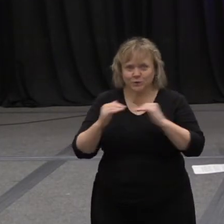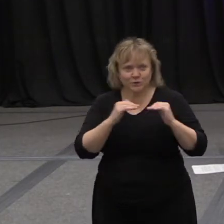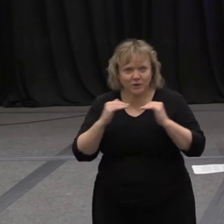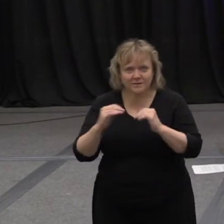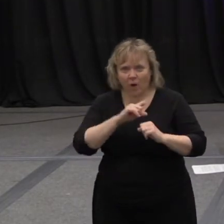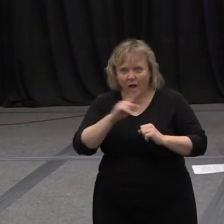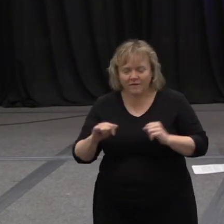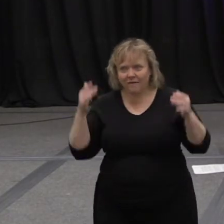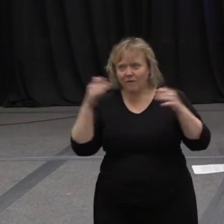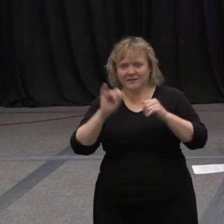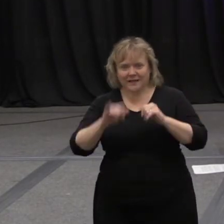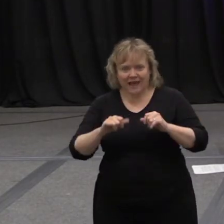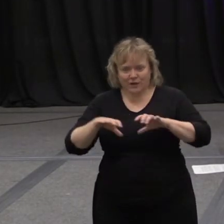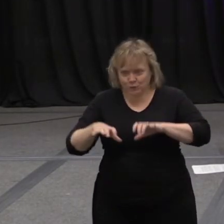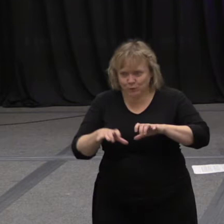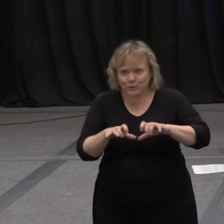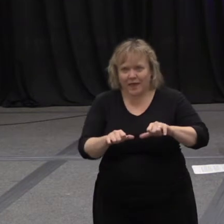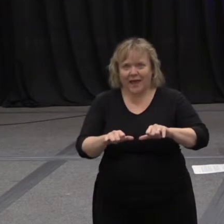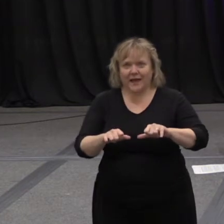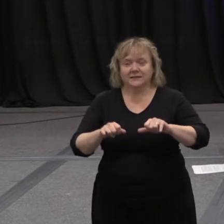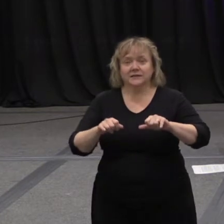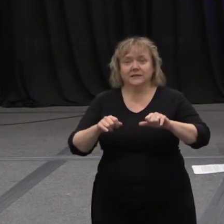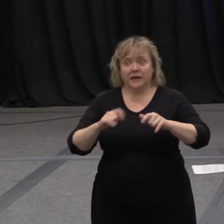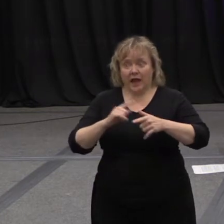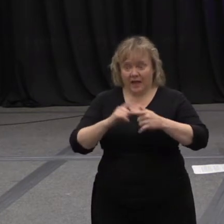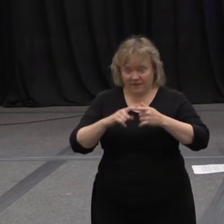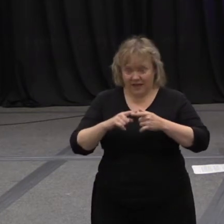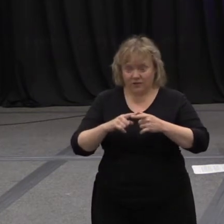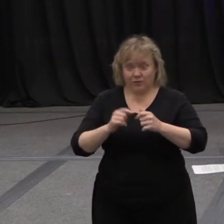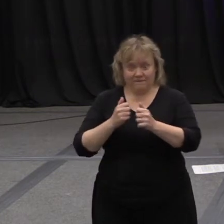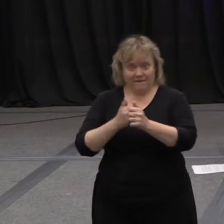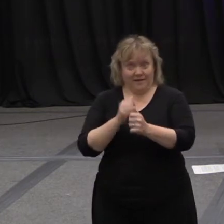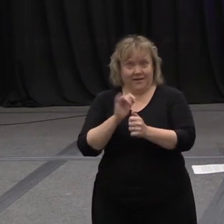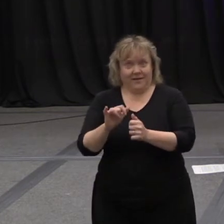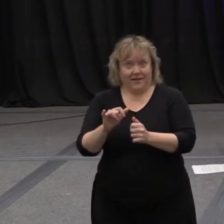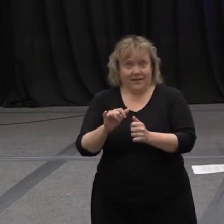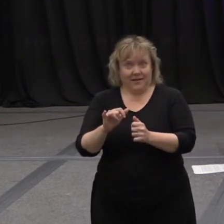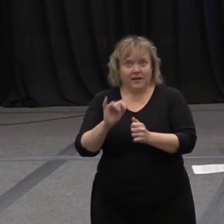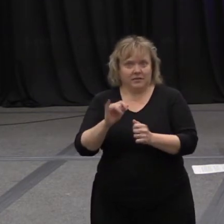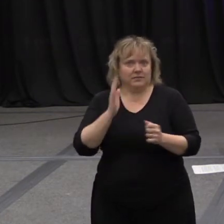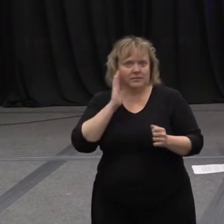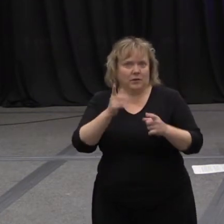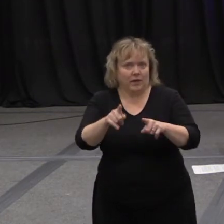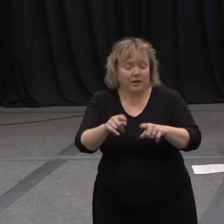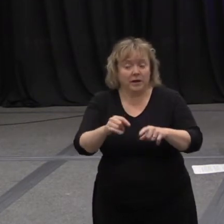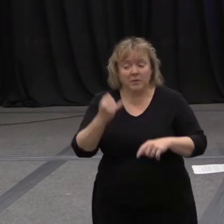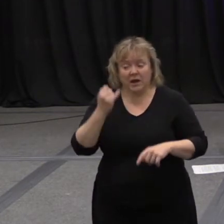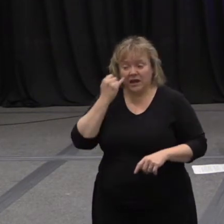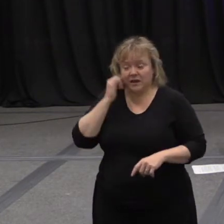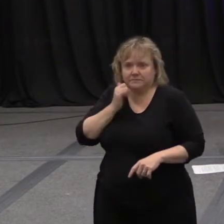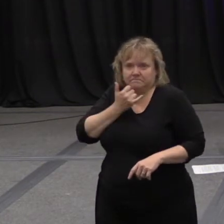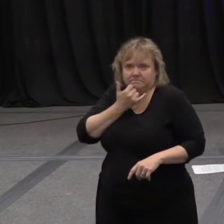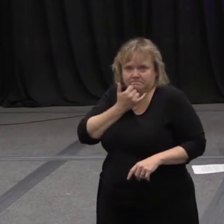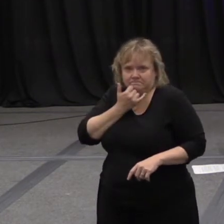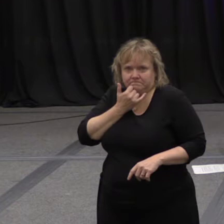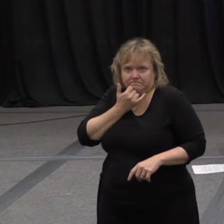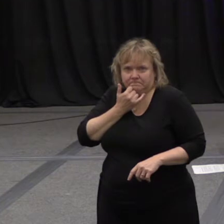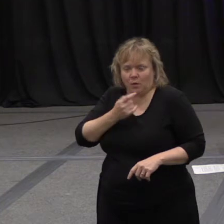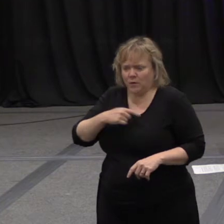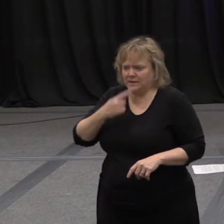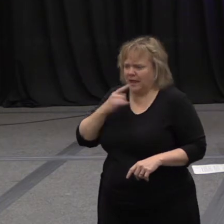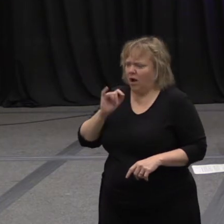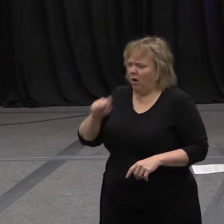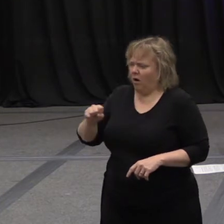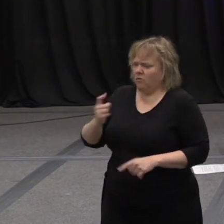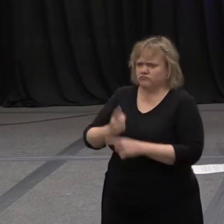If we say we believe one thing and act another way, if we harm one another, if we condemn the behavior